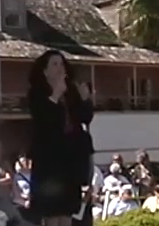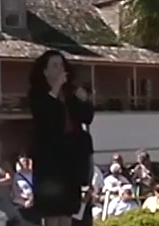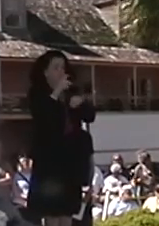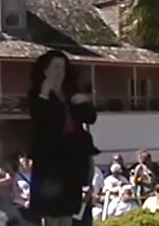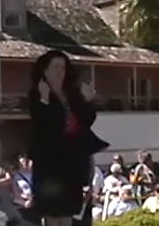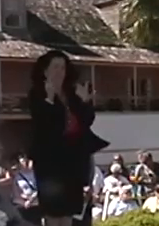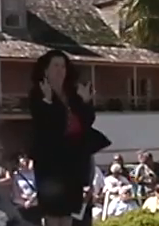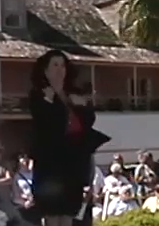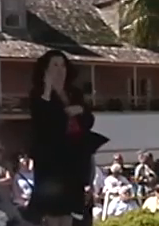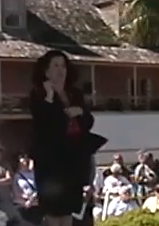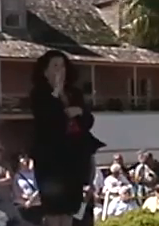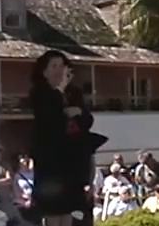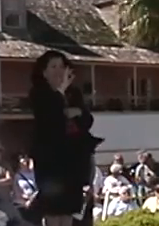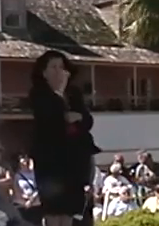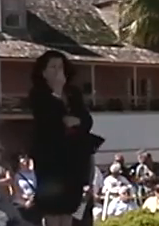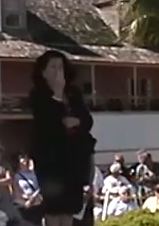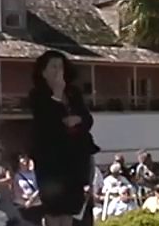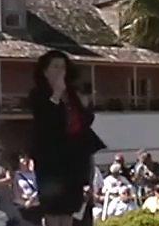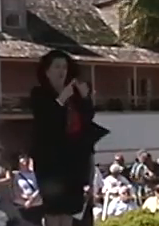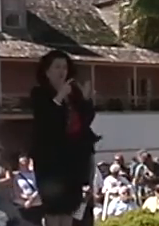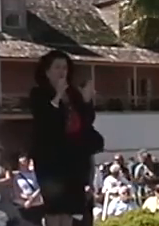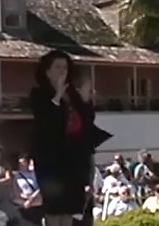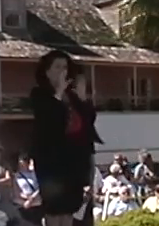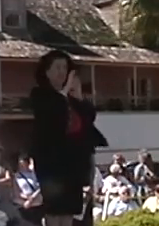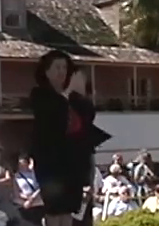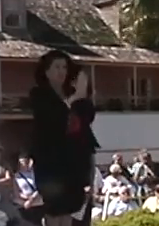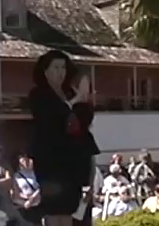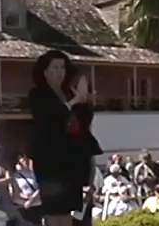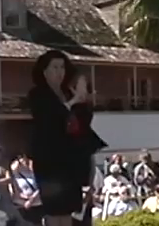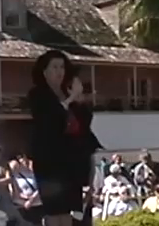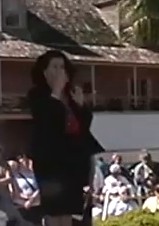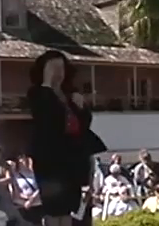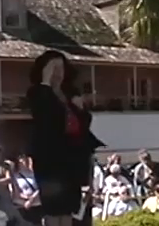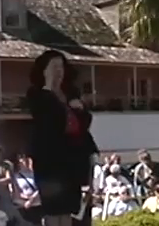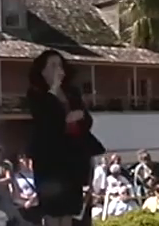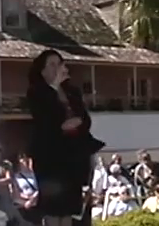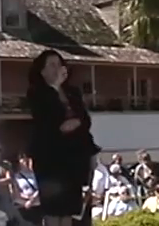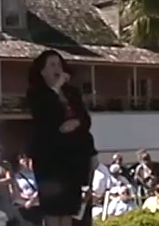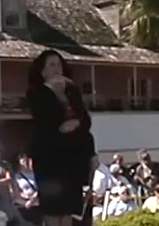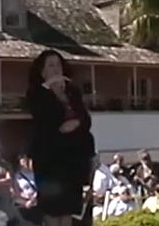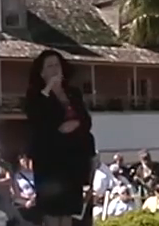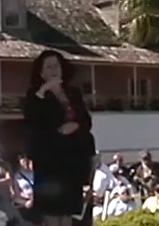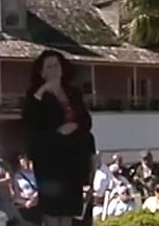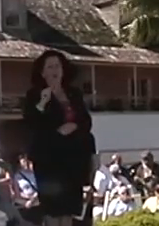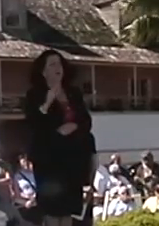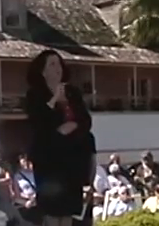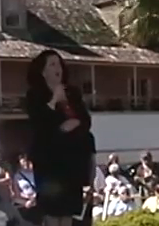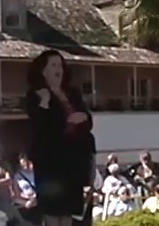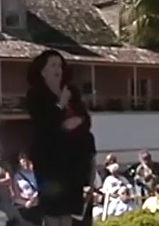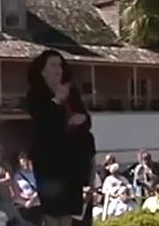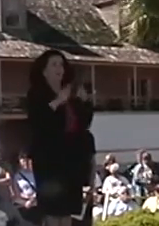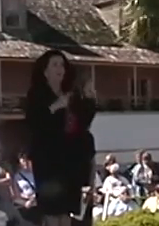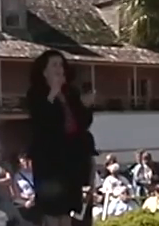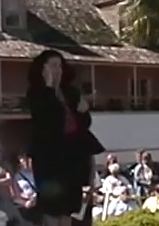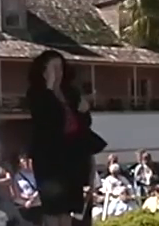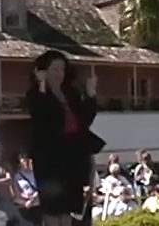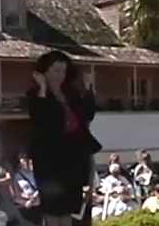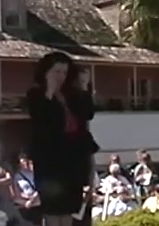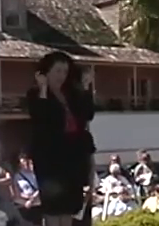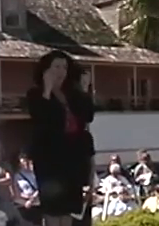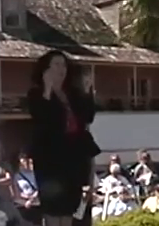in 1812, known as La Pepa. Our people will commemorate the life of